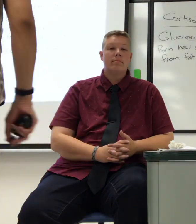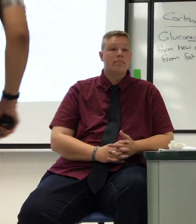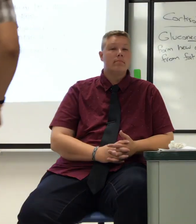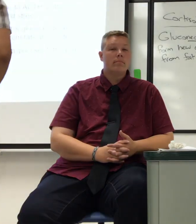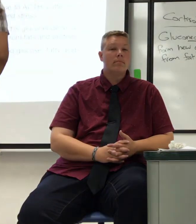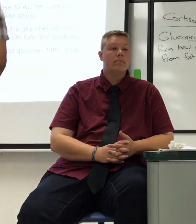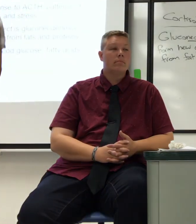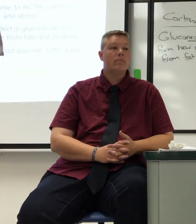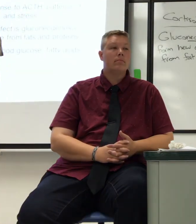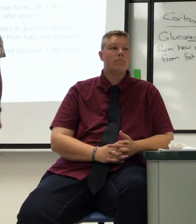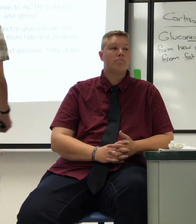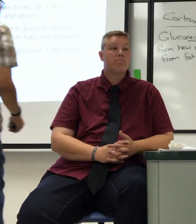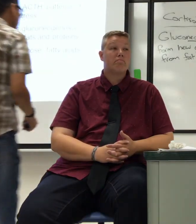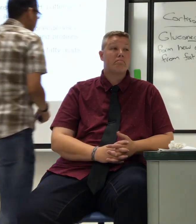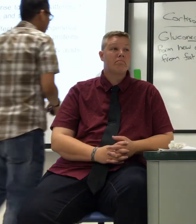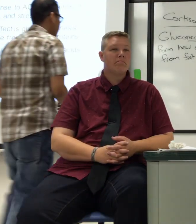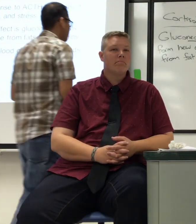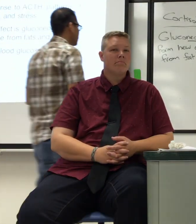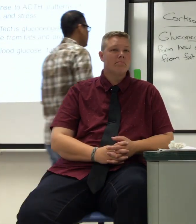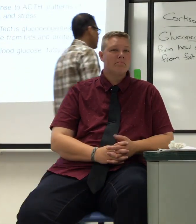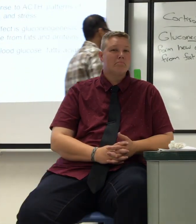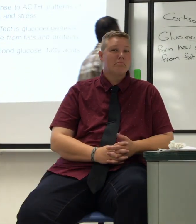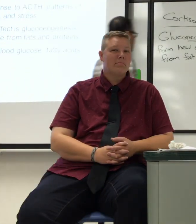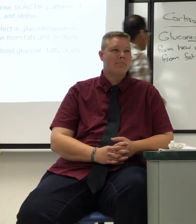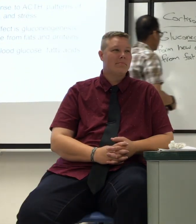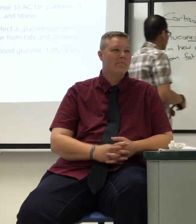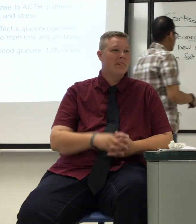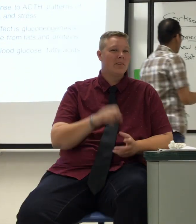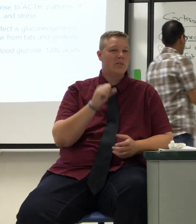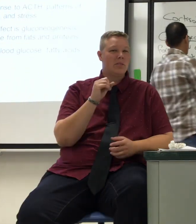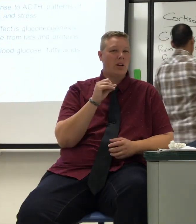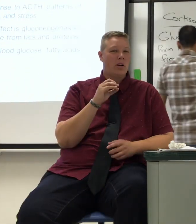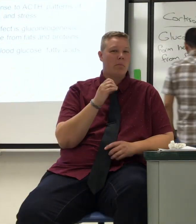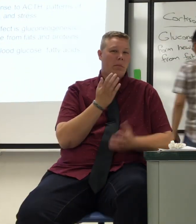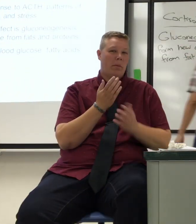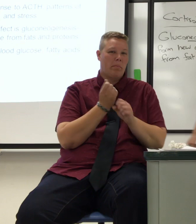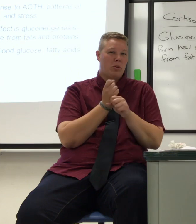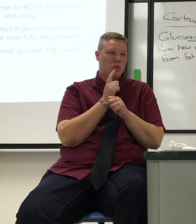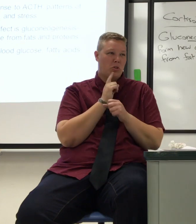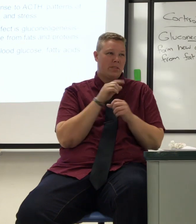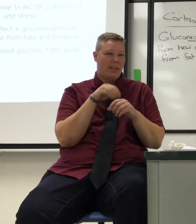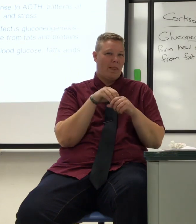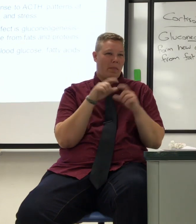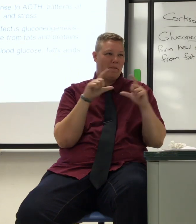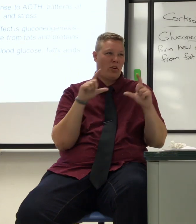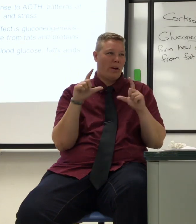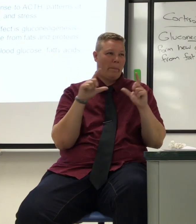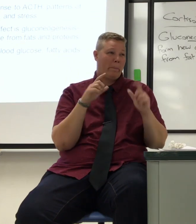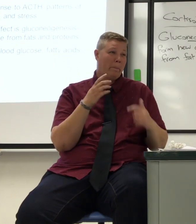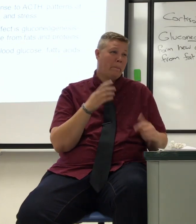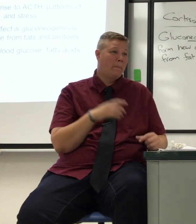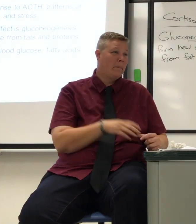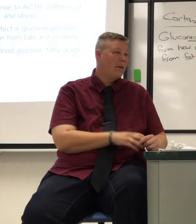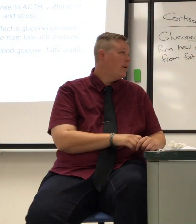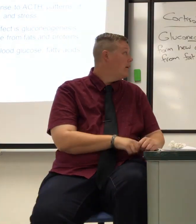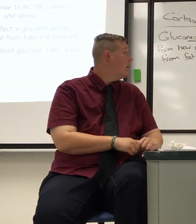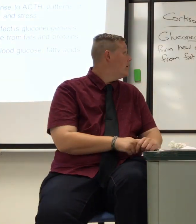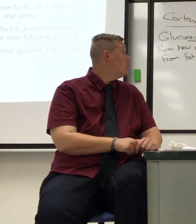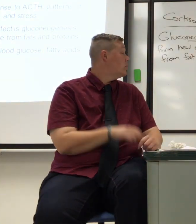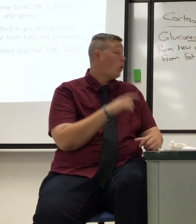So basically, why is this a stress response situation? When you do this,